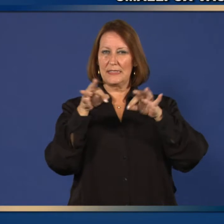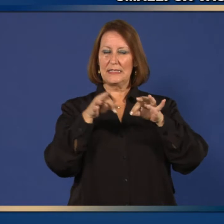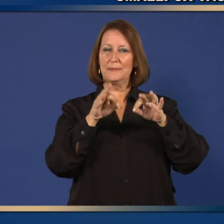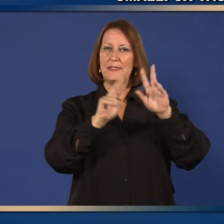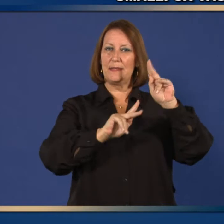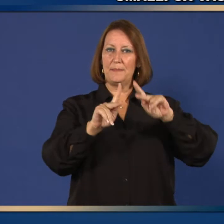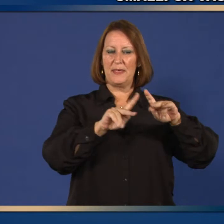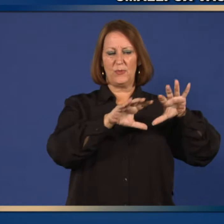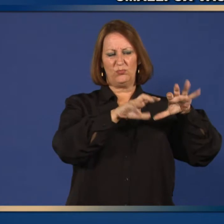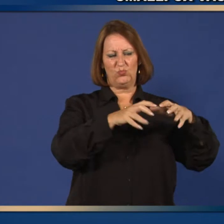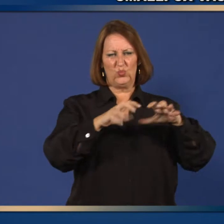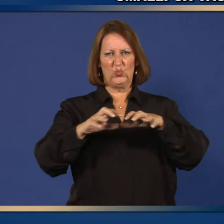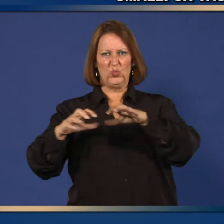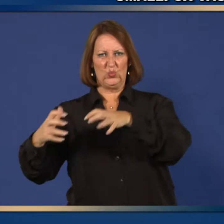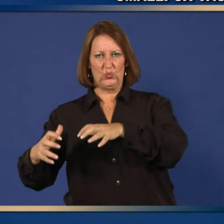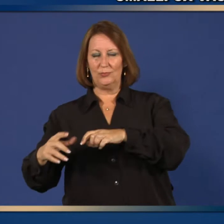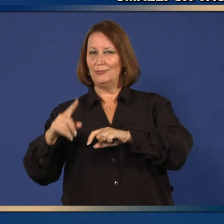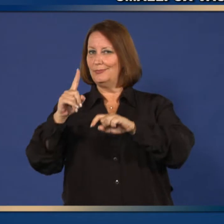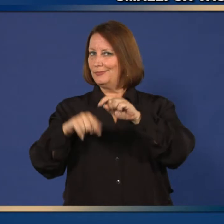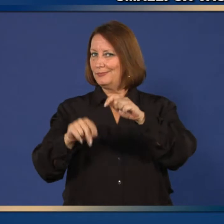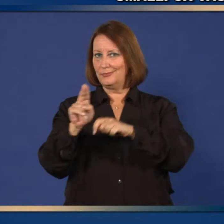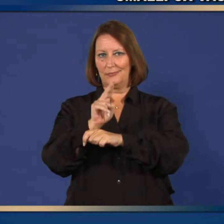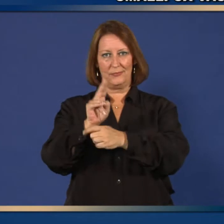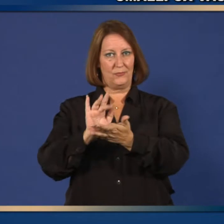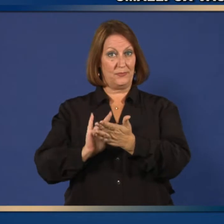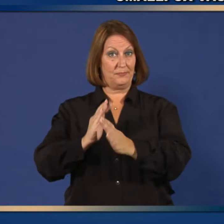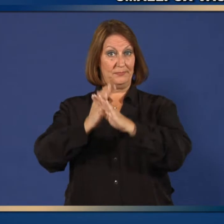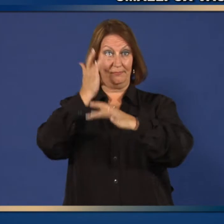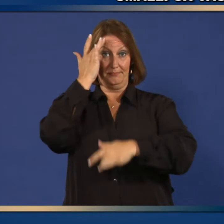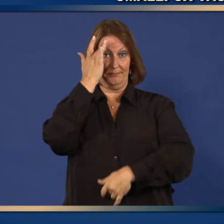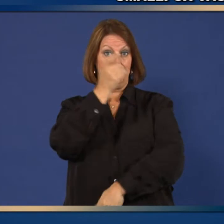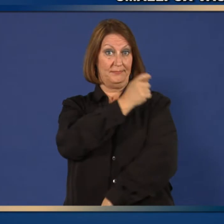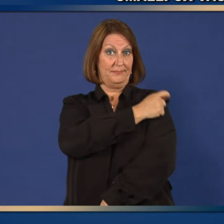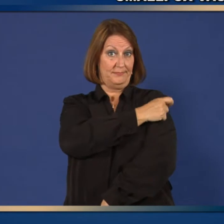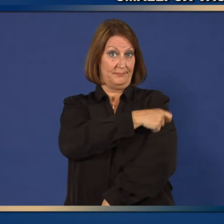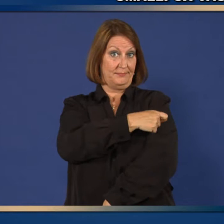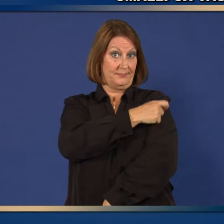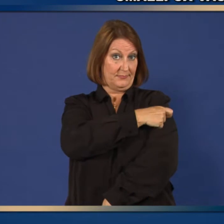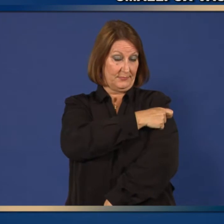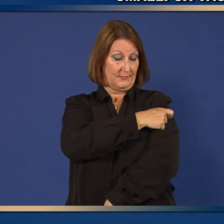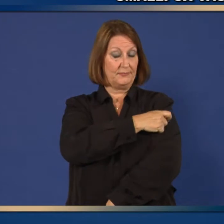who should not get the smallpox vaccine or should wait?